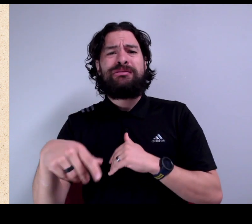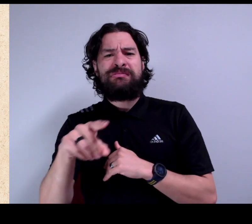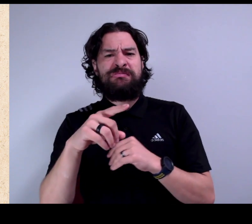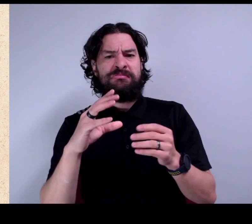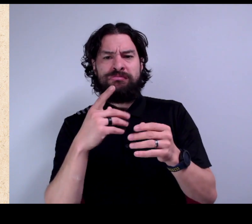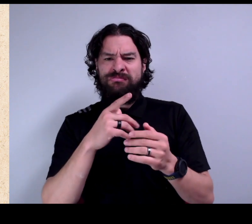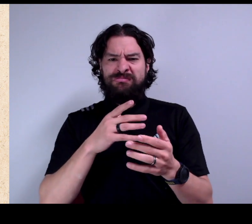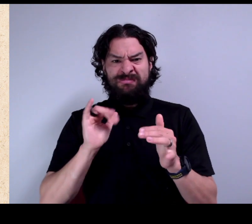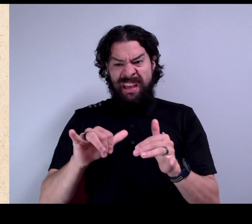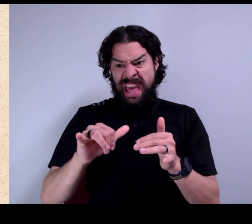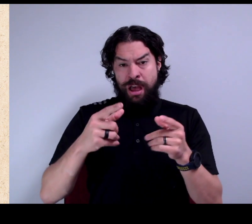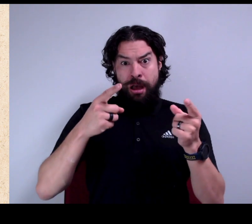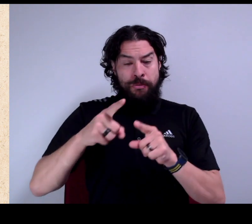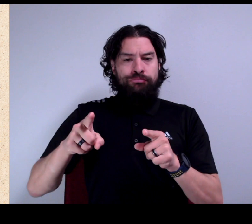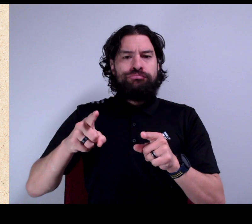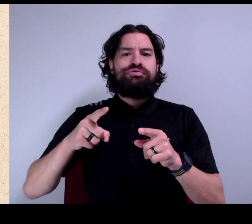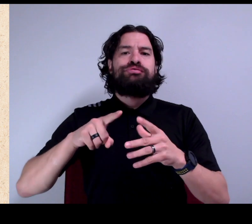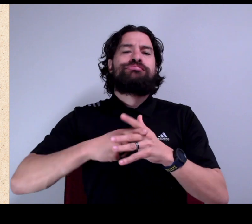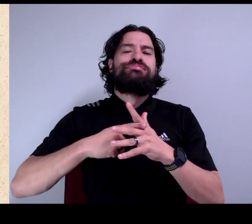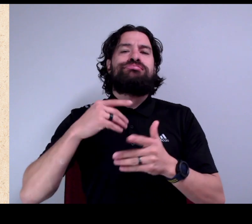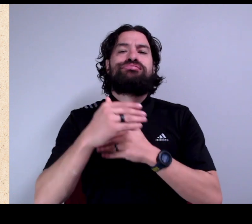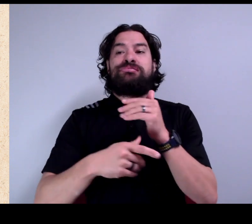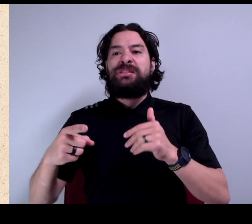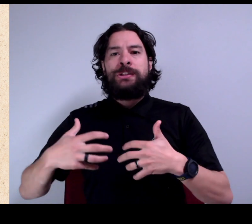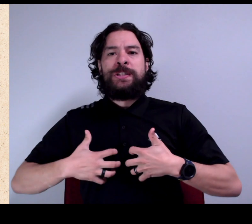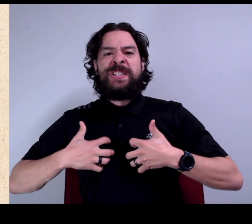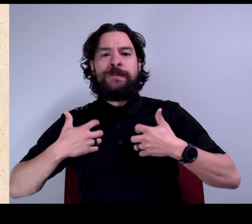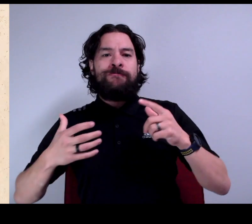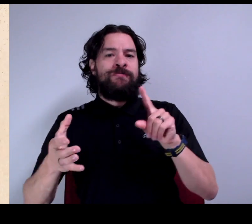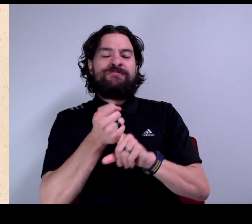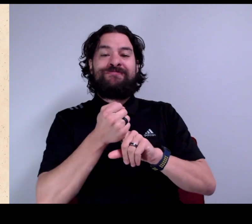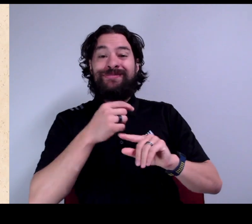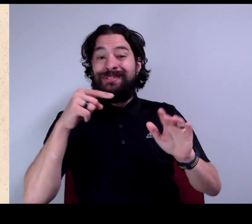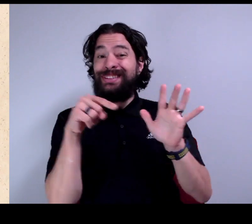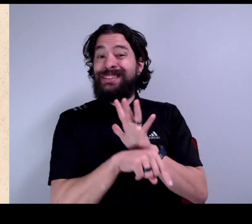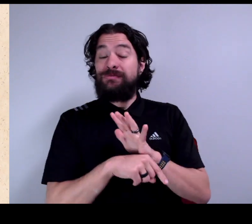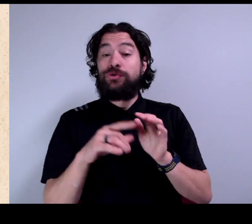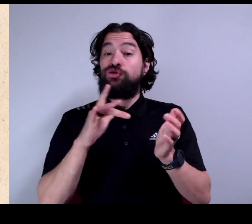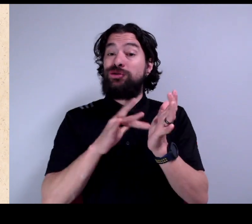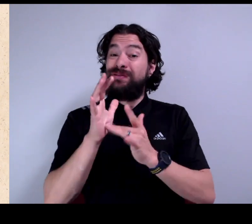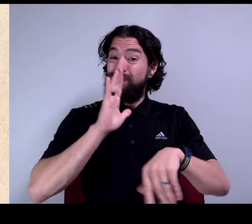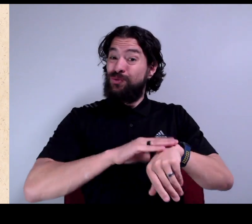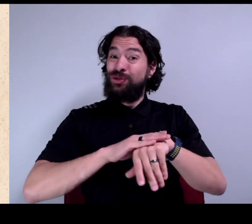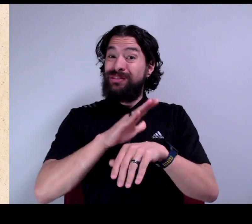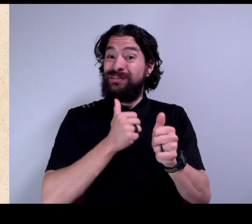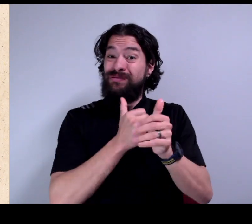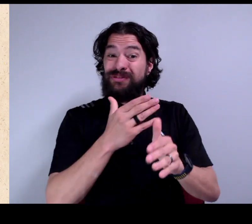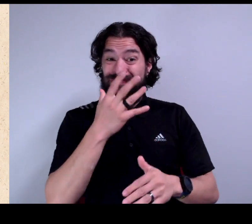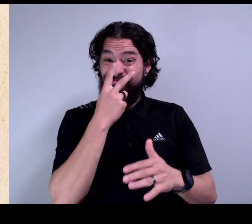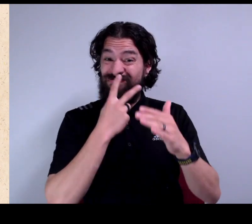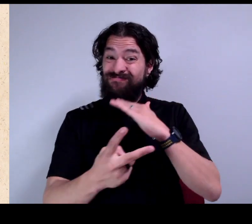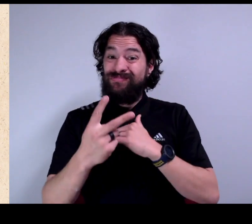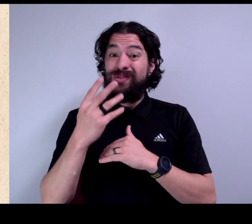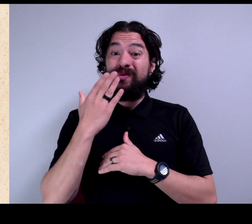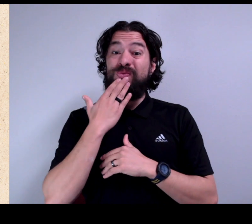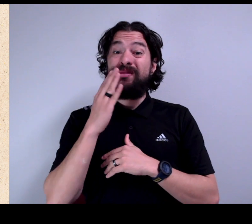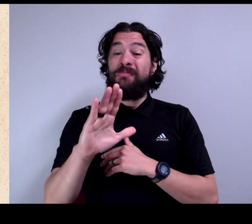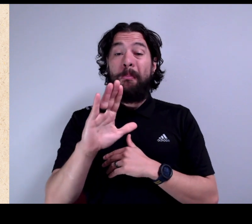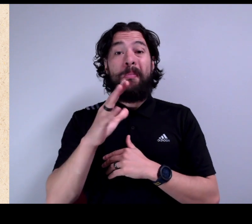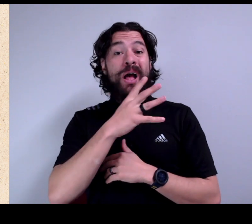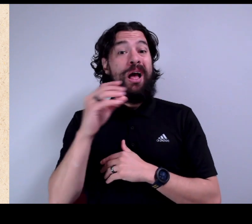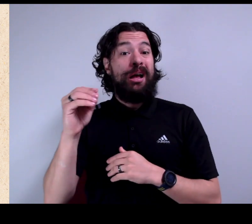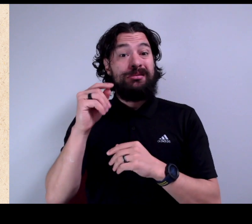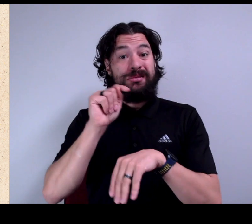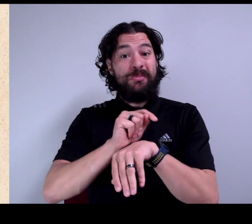their hypocrisy, and so they set in motion a plan to have him killed. And Jesus warns his disciples, predicting that Jerusalem and